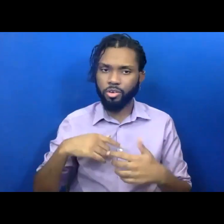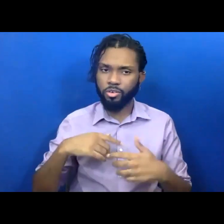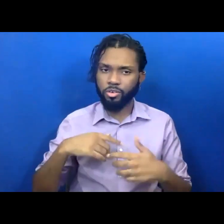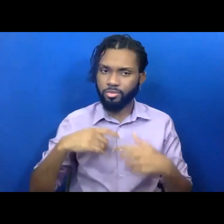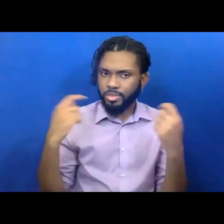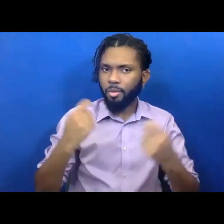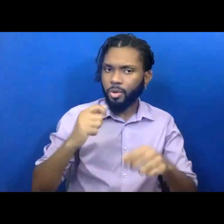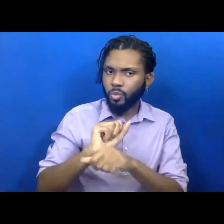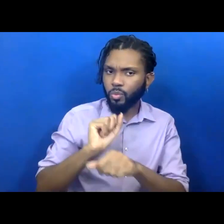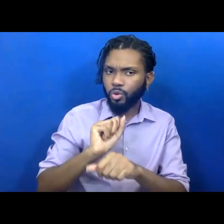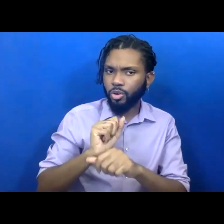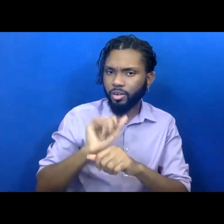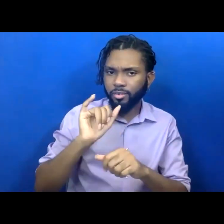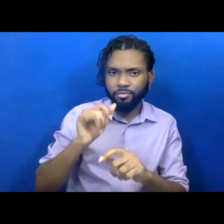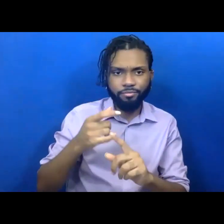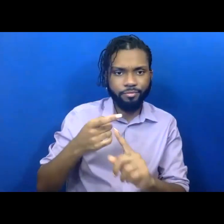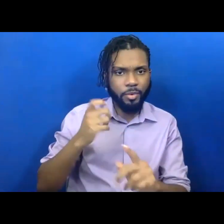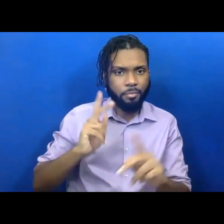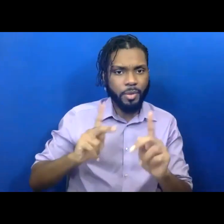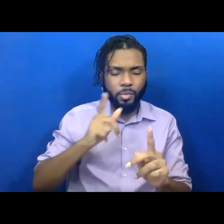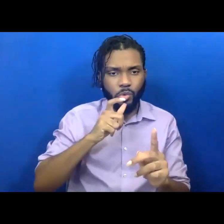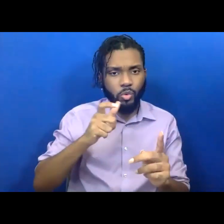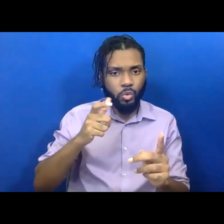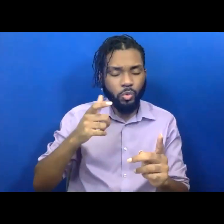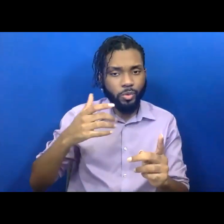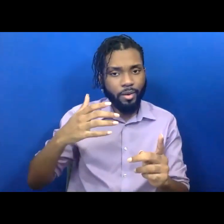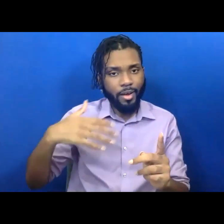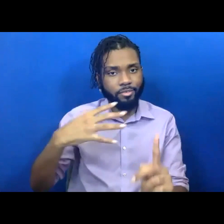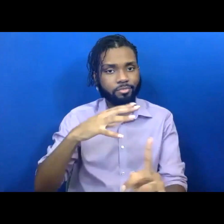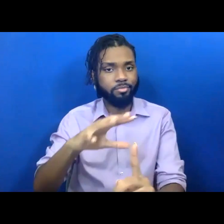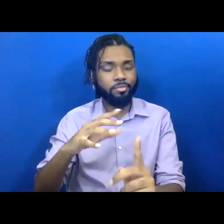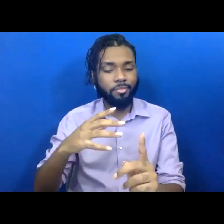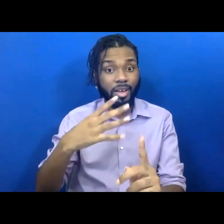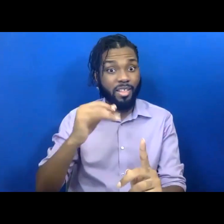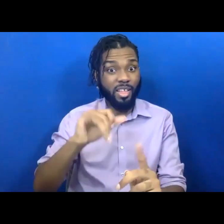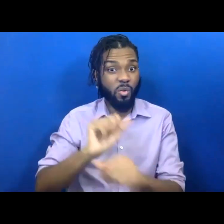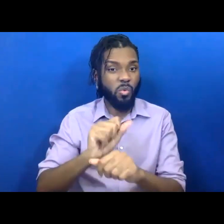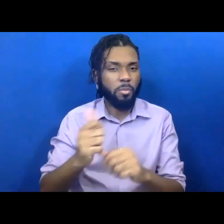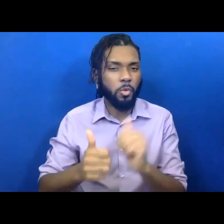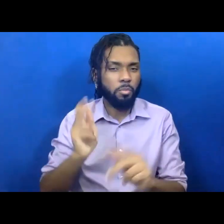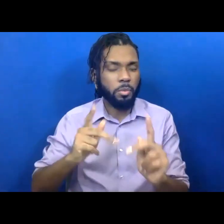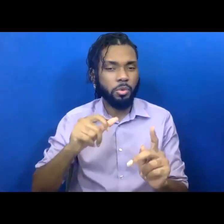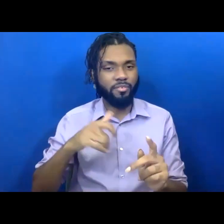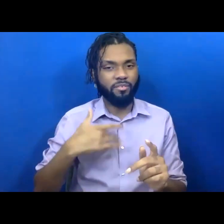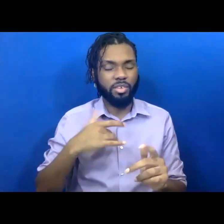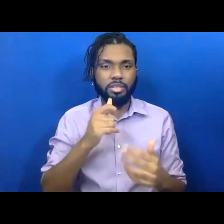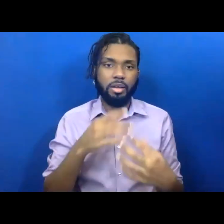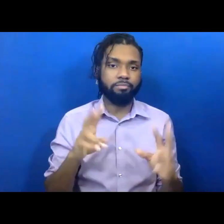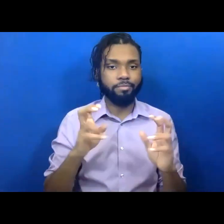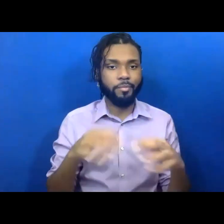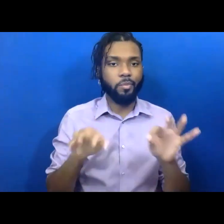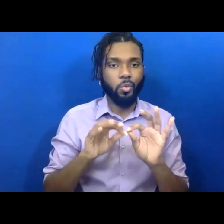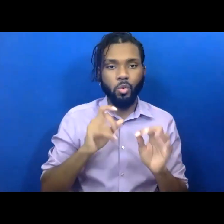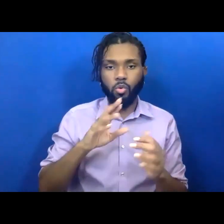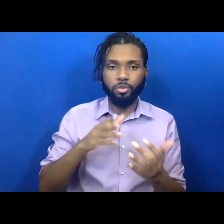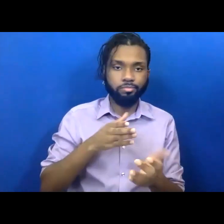that sometimes hasn't been seen as central to the field, and doing that with other organizations that we